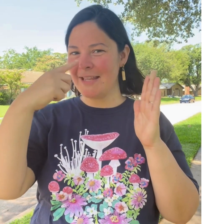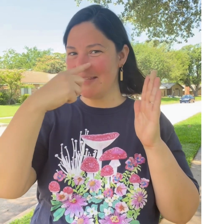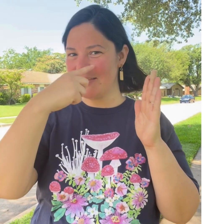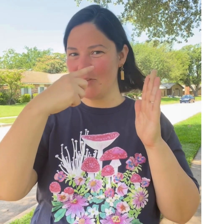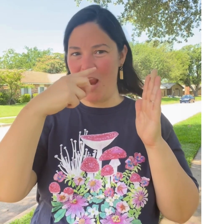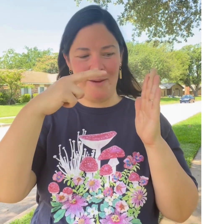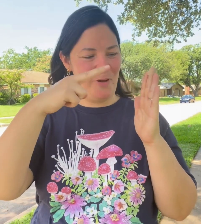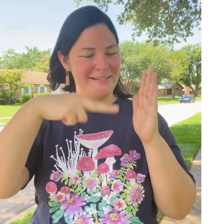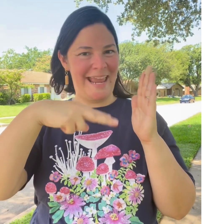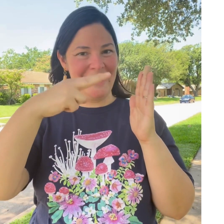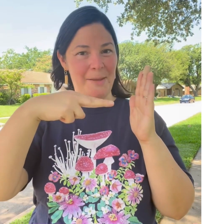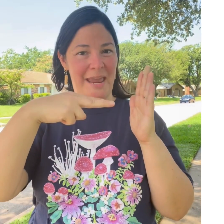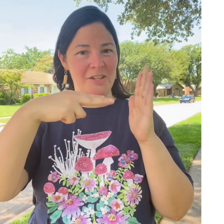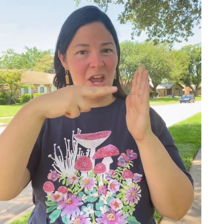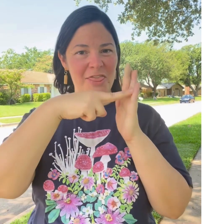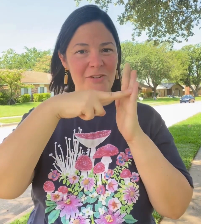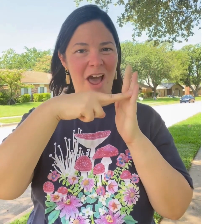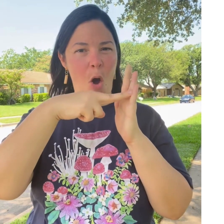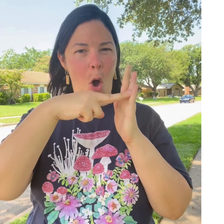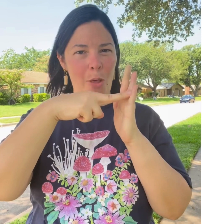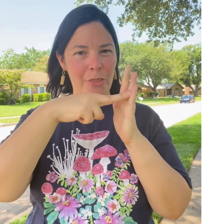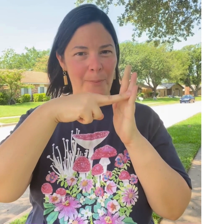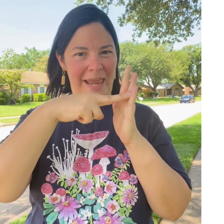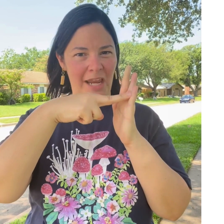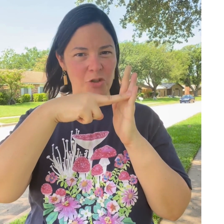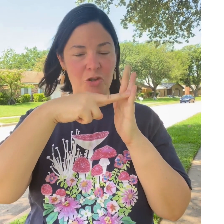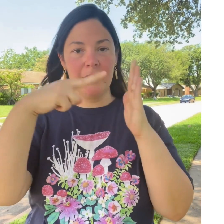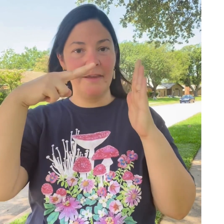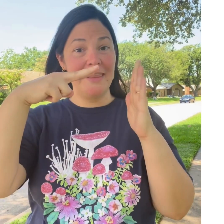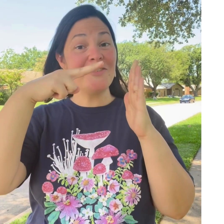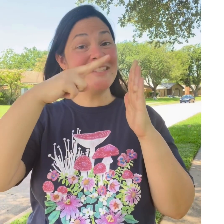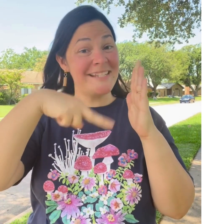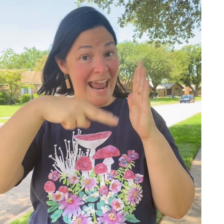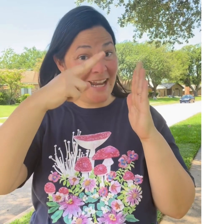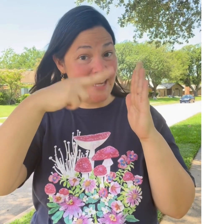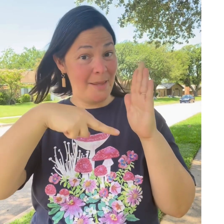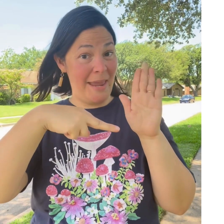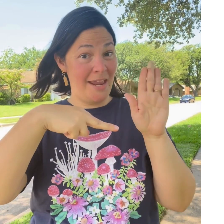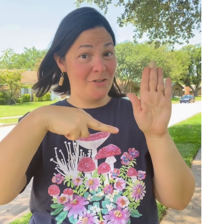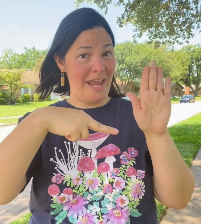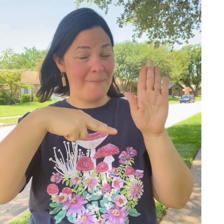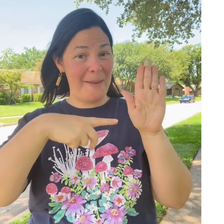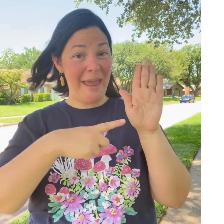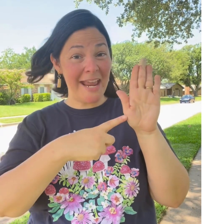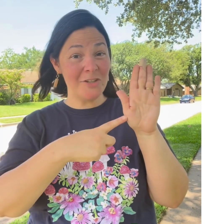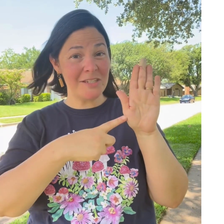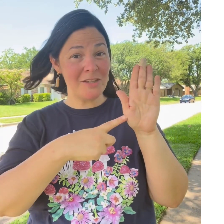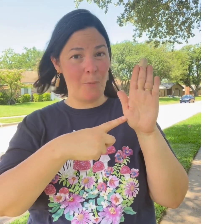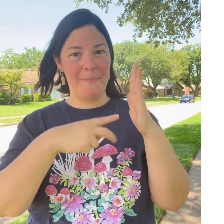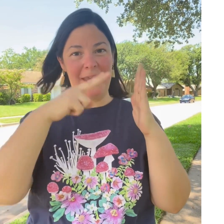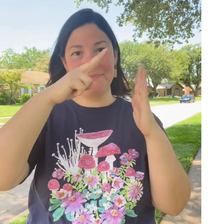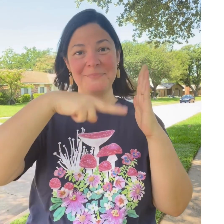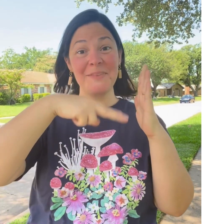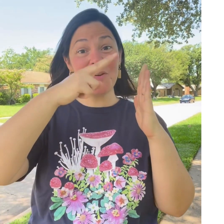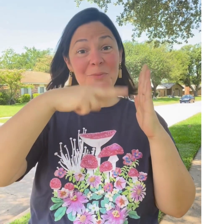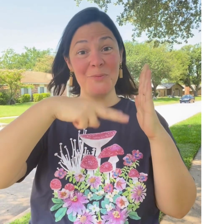these are your eyeballs scanning the page. They're not on the page. They're scanning the page. And my page is an open B.